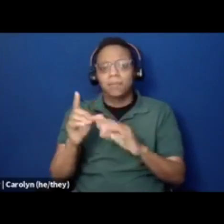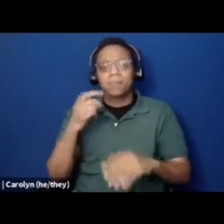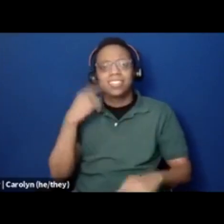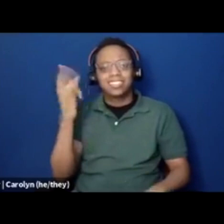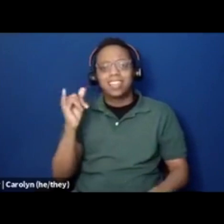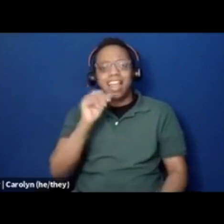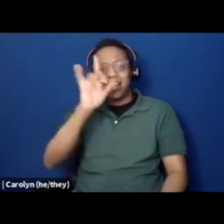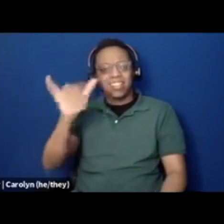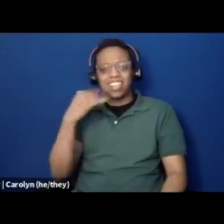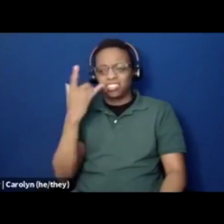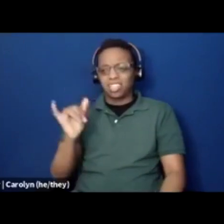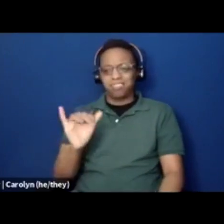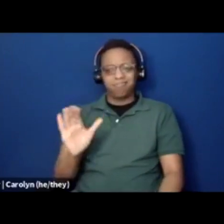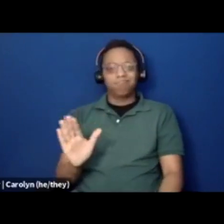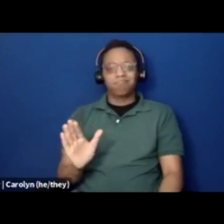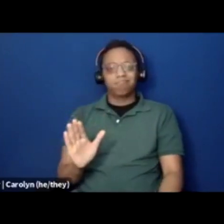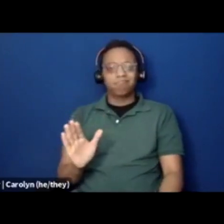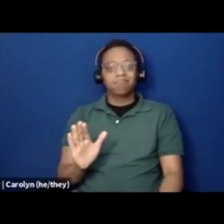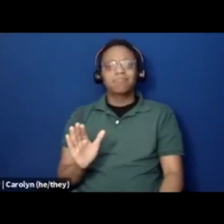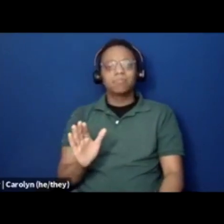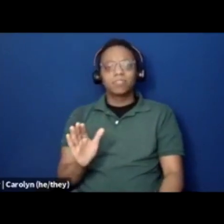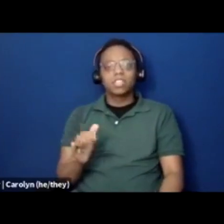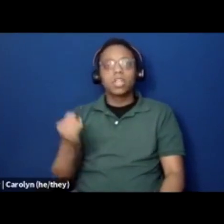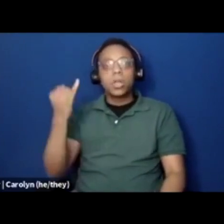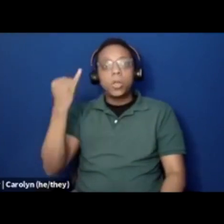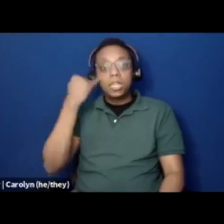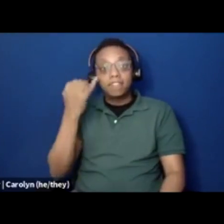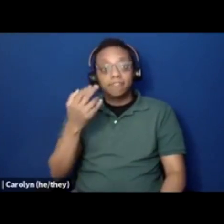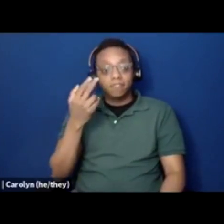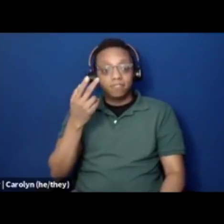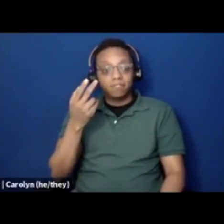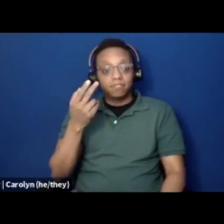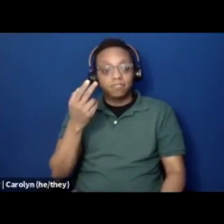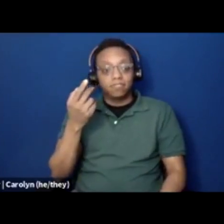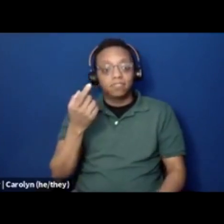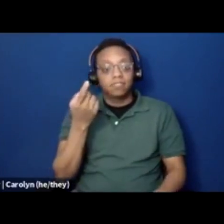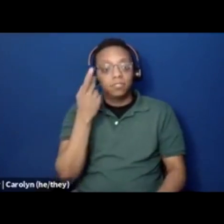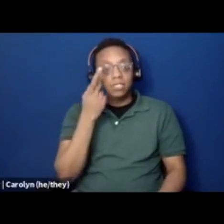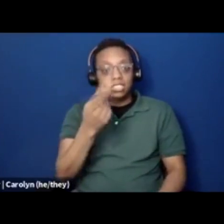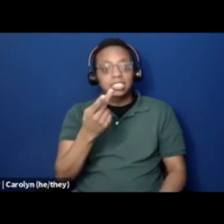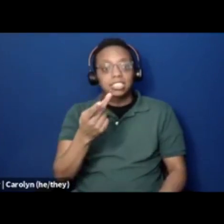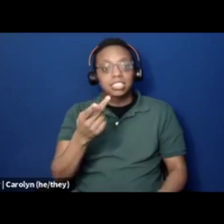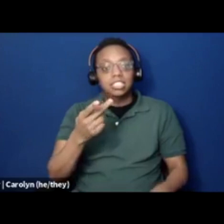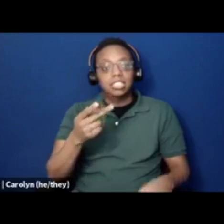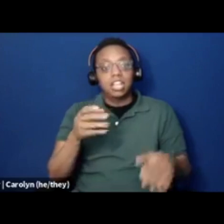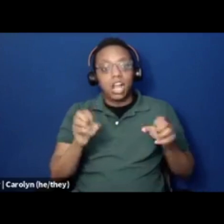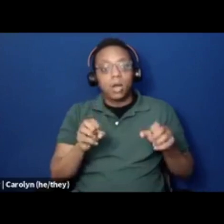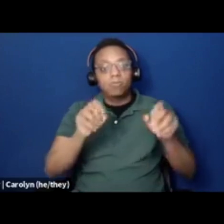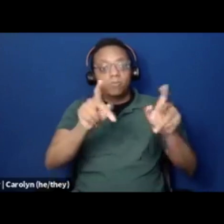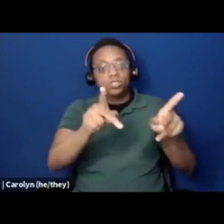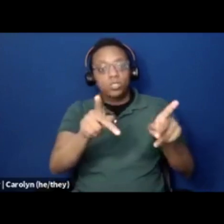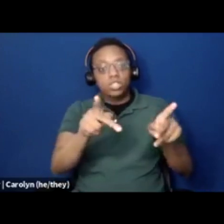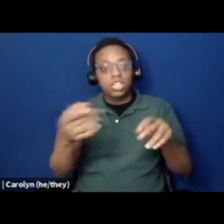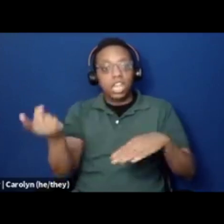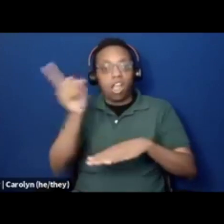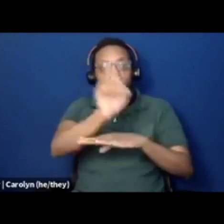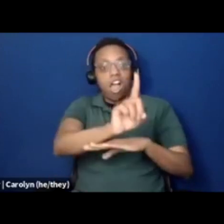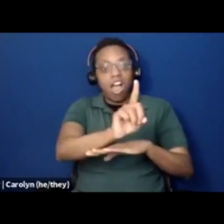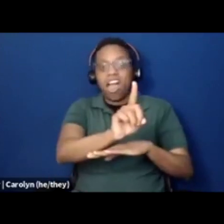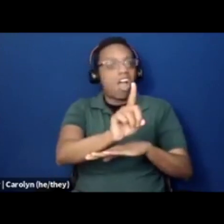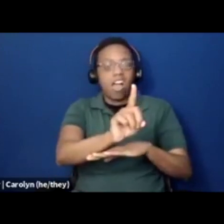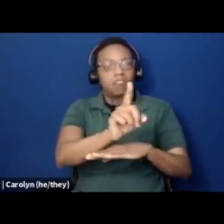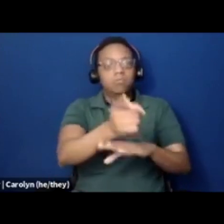people who are directly affected and impacted. I'm gonna move us to our last question.